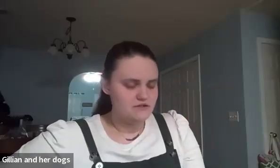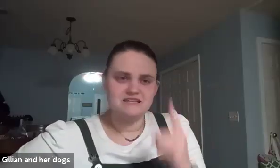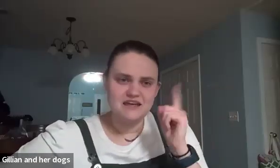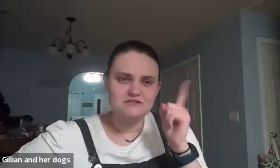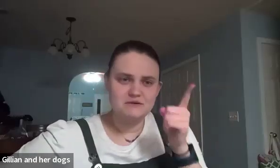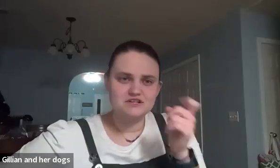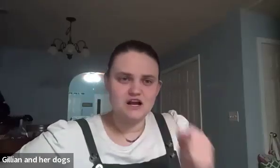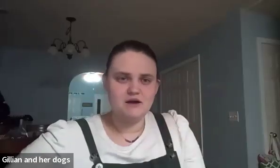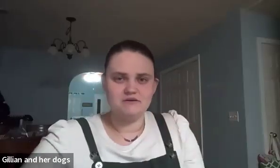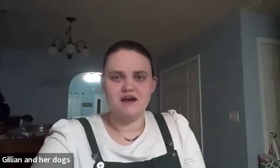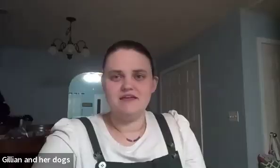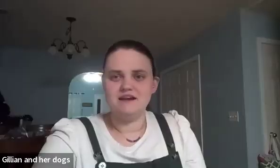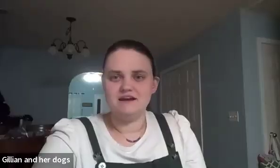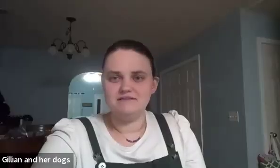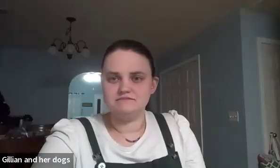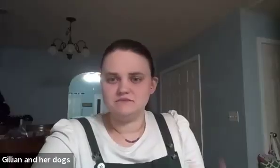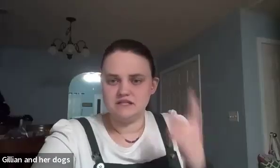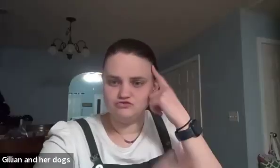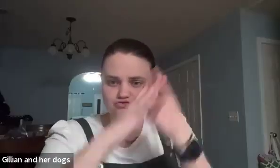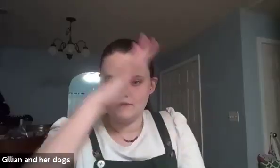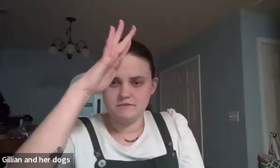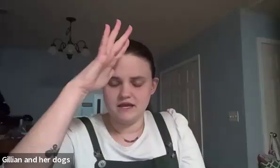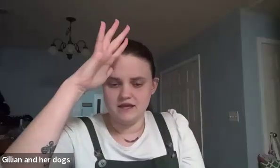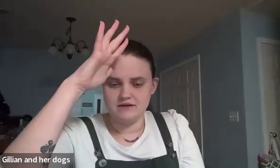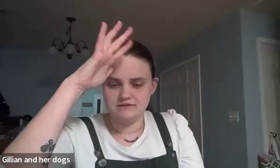There was another thing I was gonna talk about with that, and then it dropped from my head.